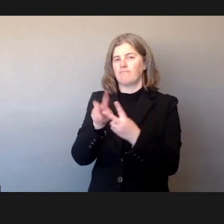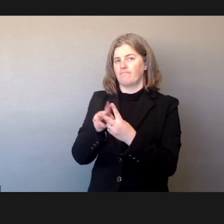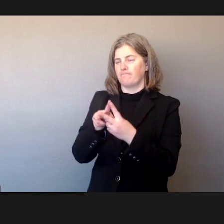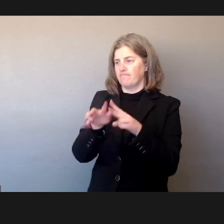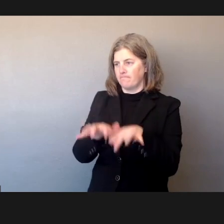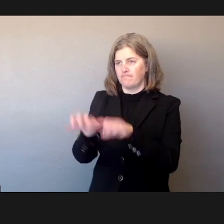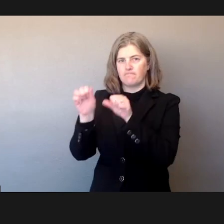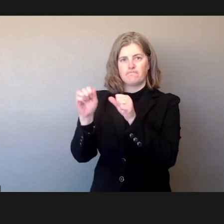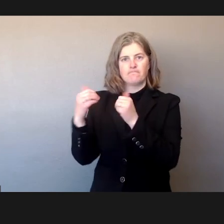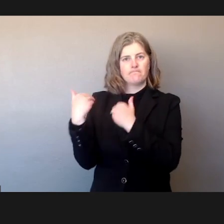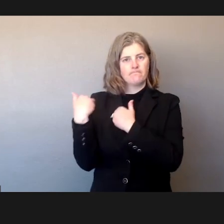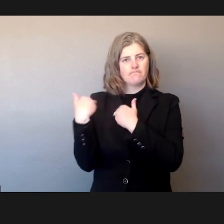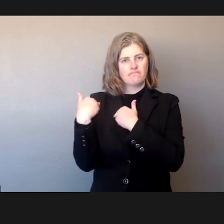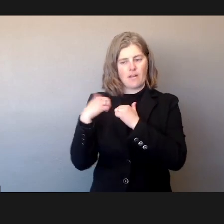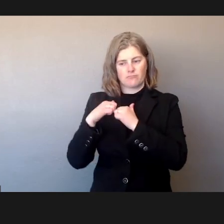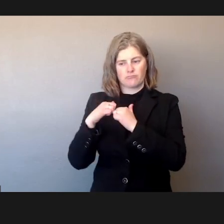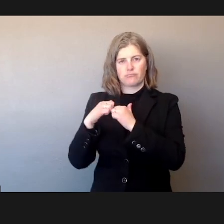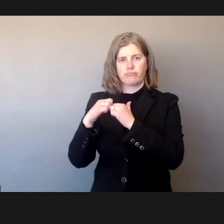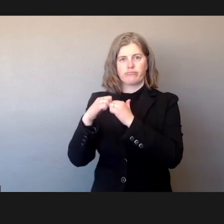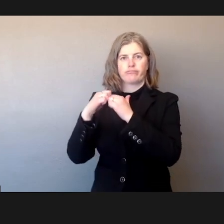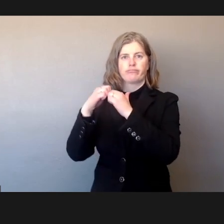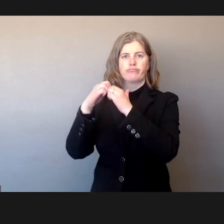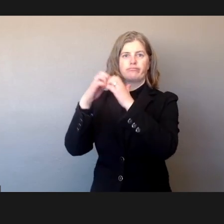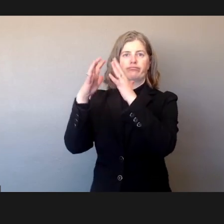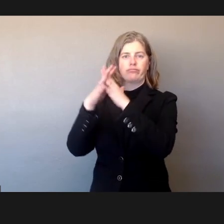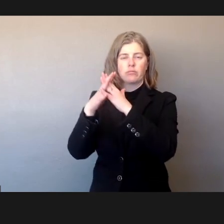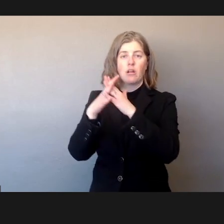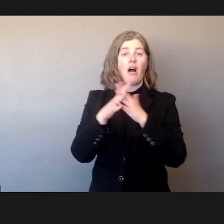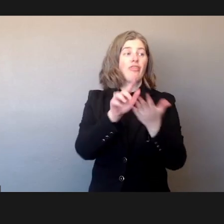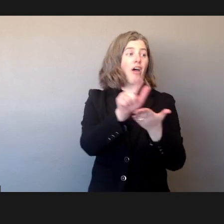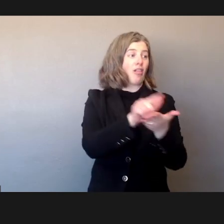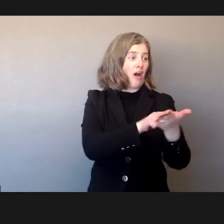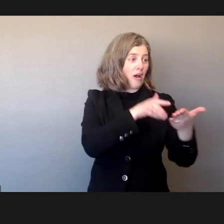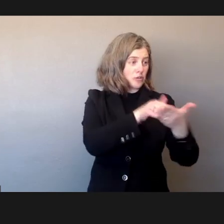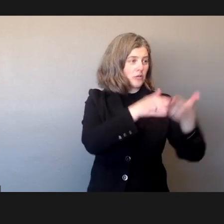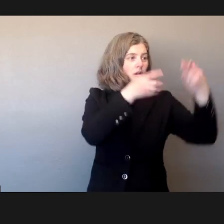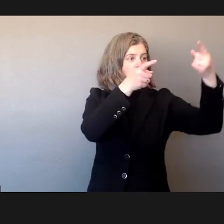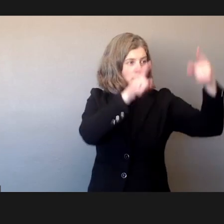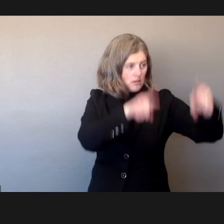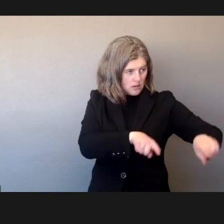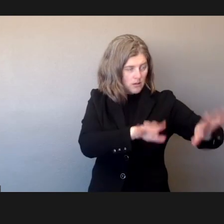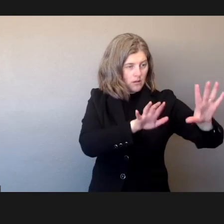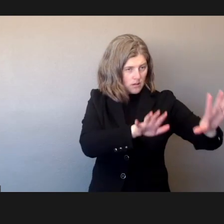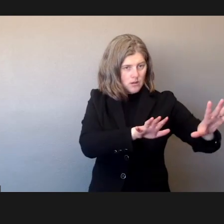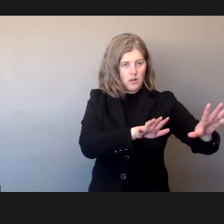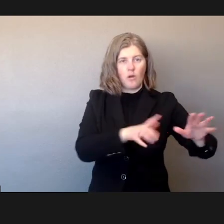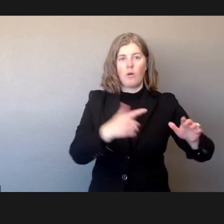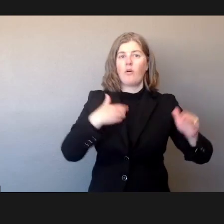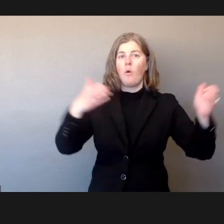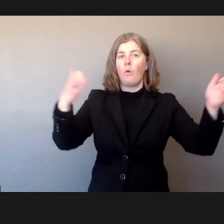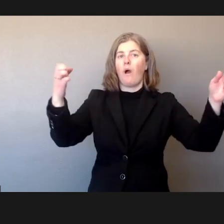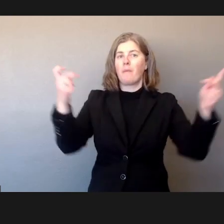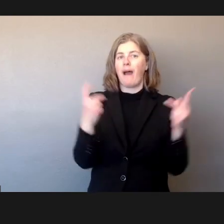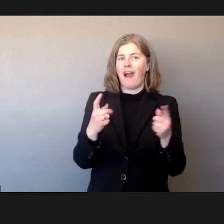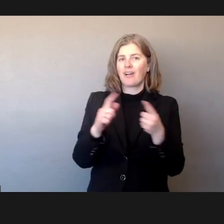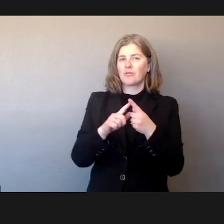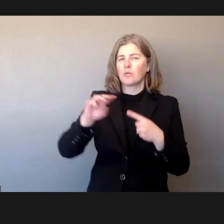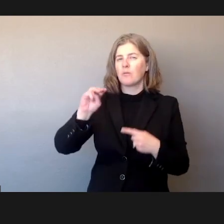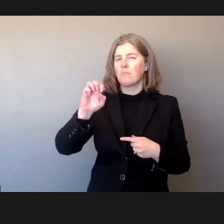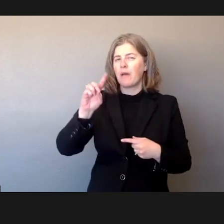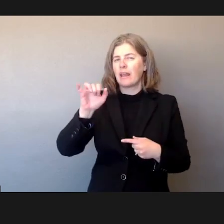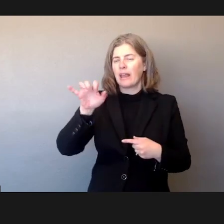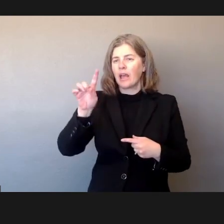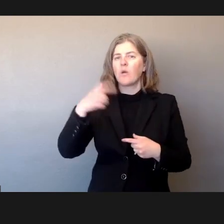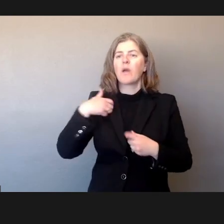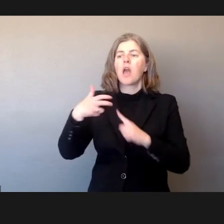amazing amount of rebuilding of the network. We settled the lawsuits, as I mentioned. We had a welcome back to Medicaid. We went out and